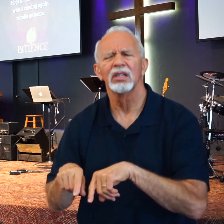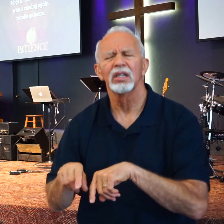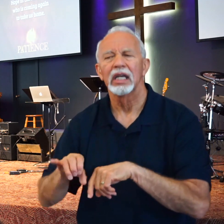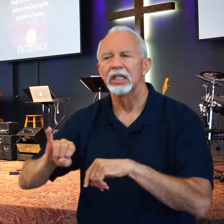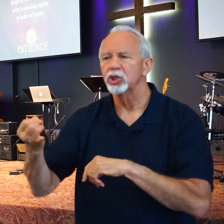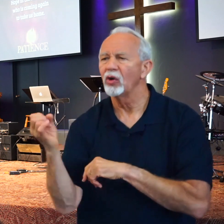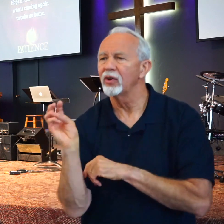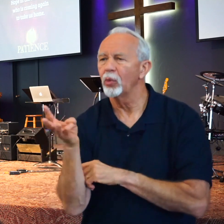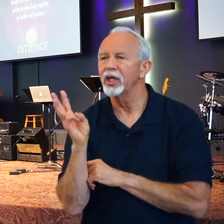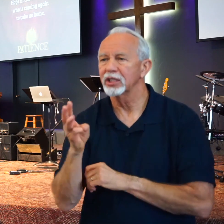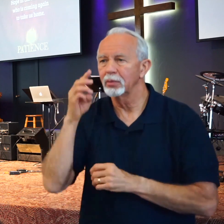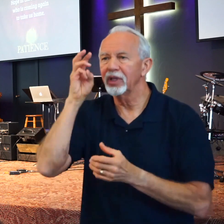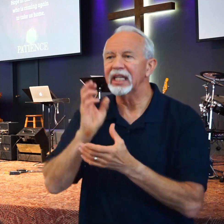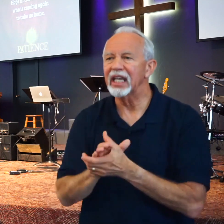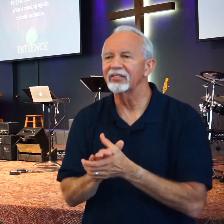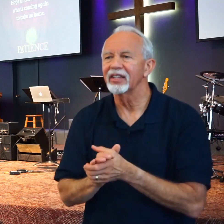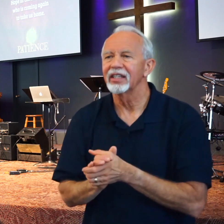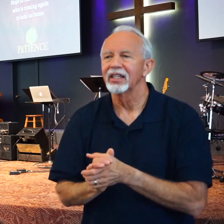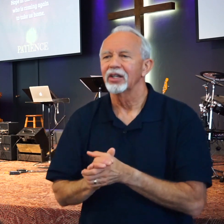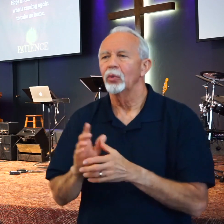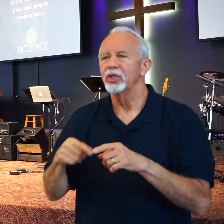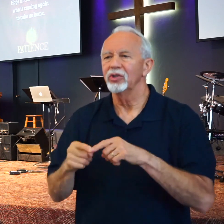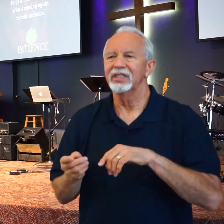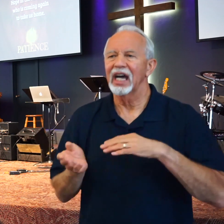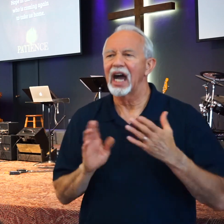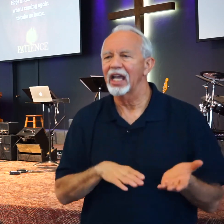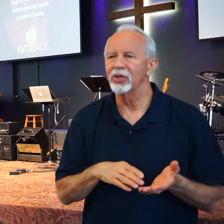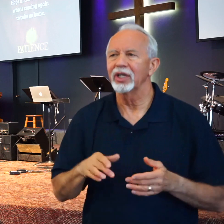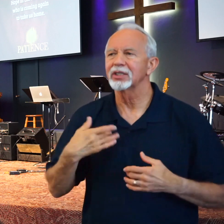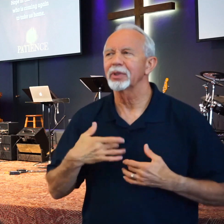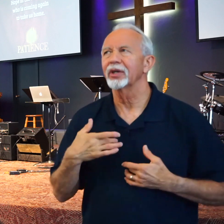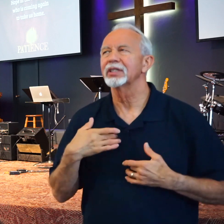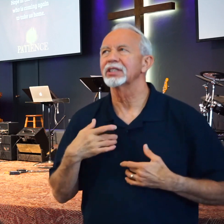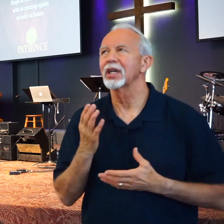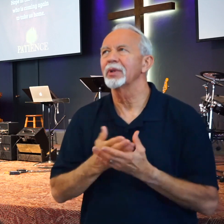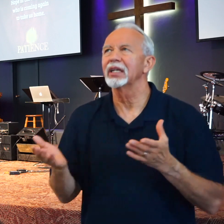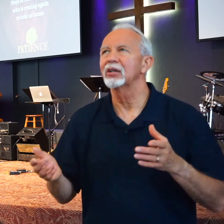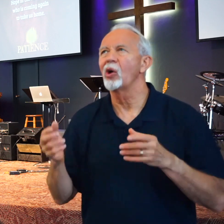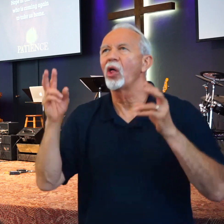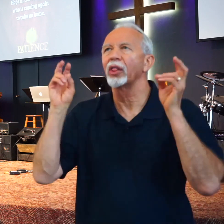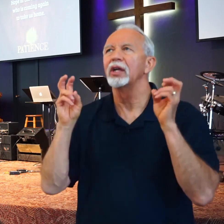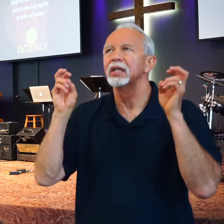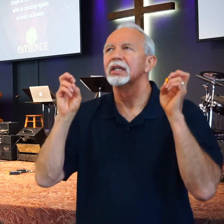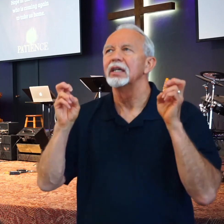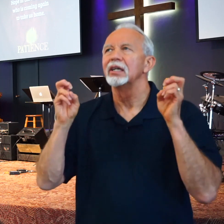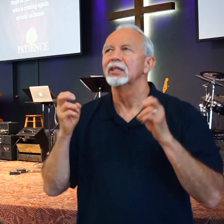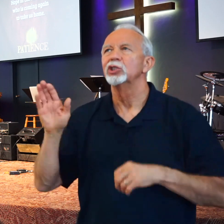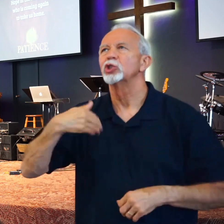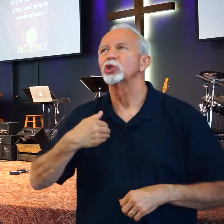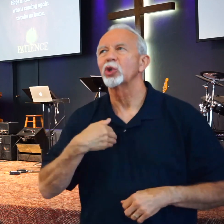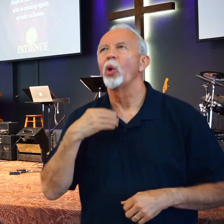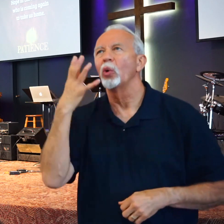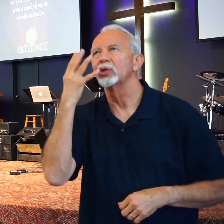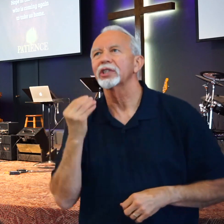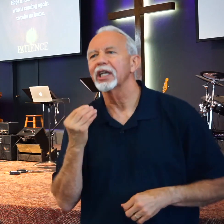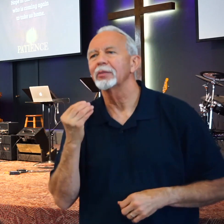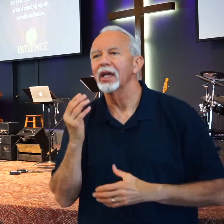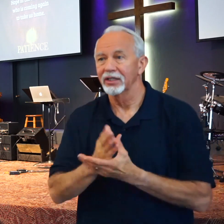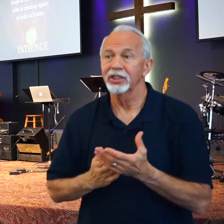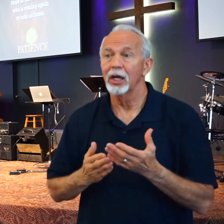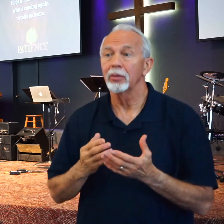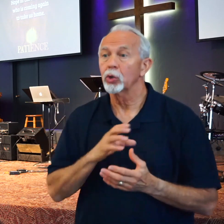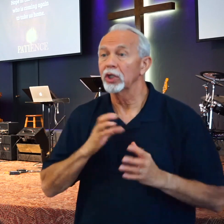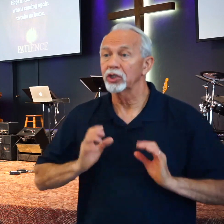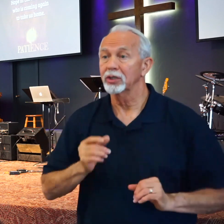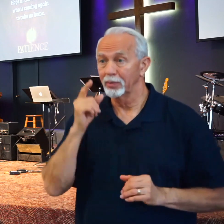Jehovah's Witnesses believe that when you die, you experience something called soul sleep. There are even some Christians that believe